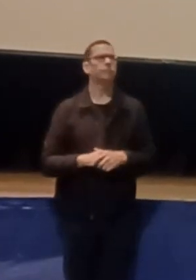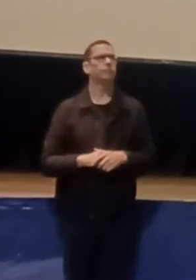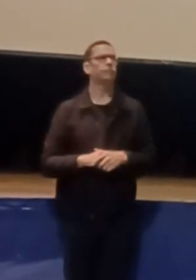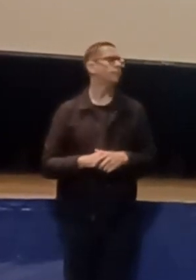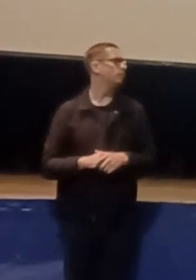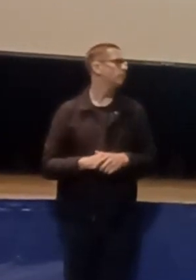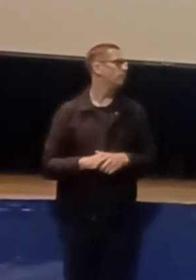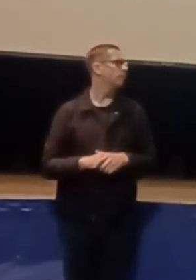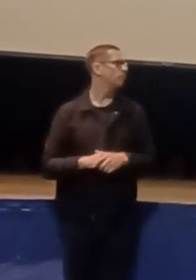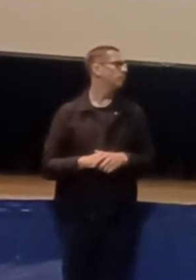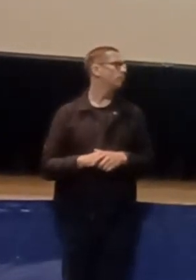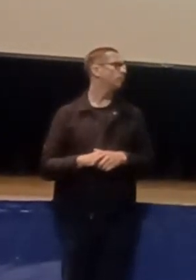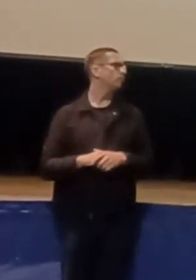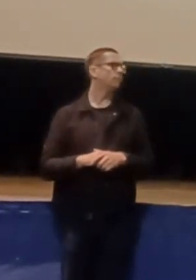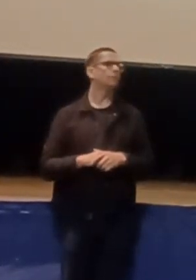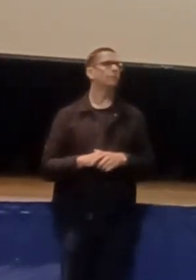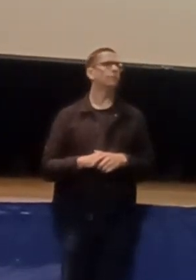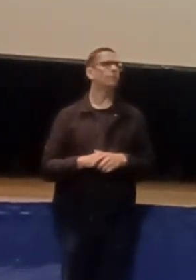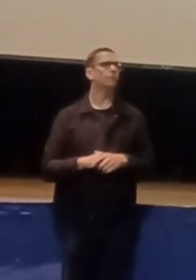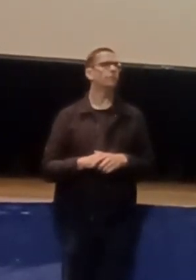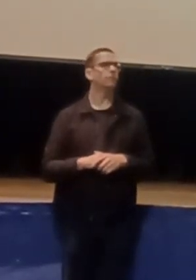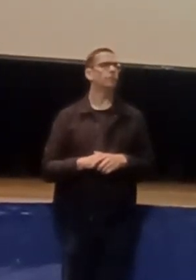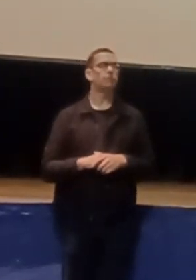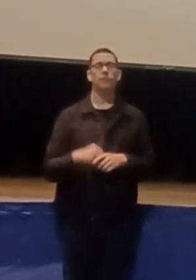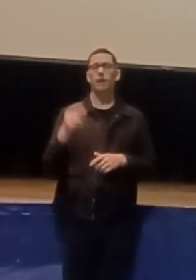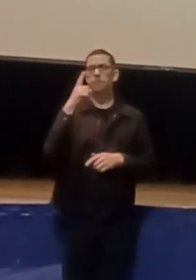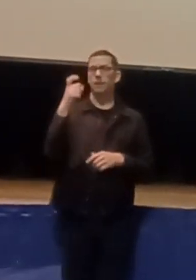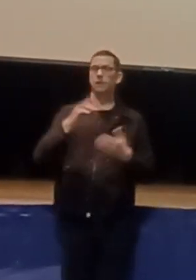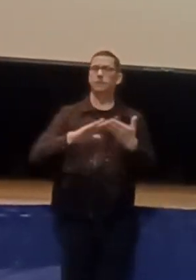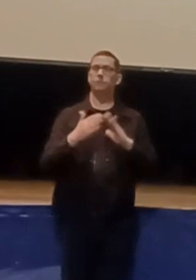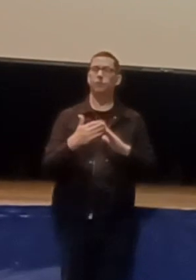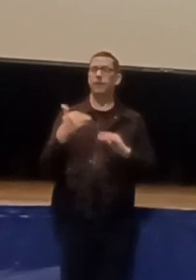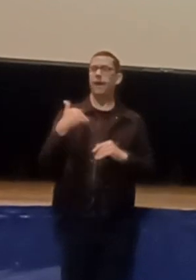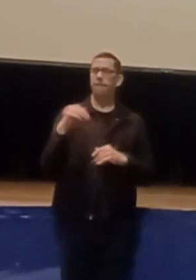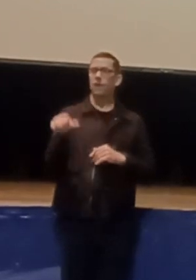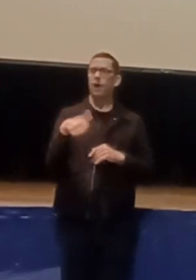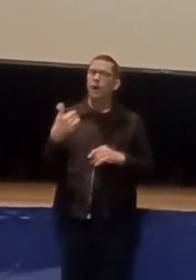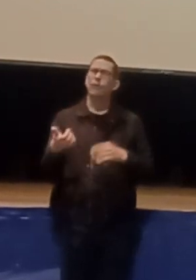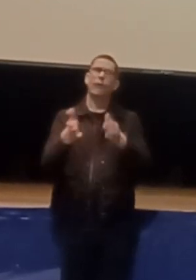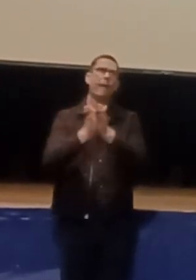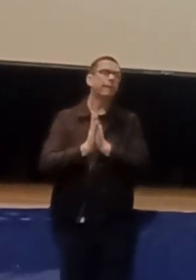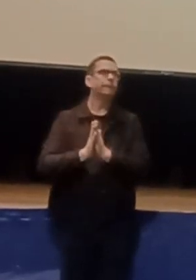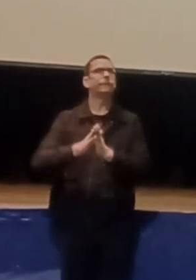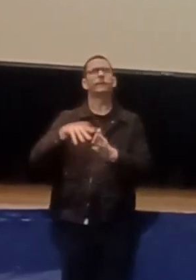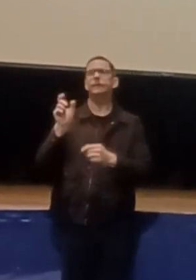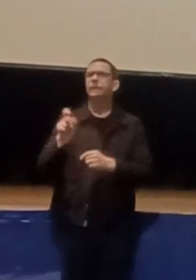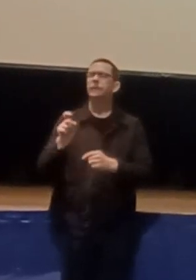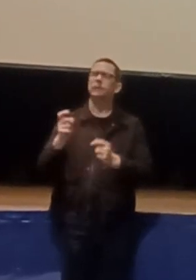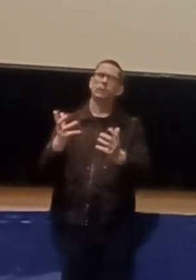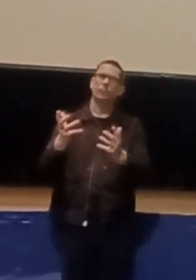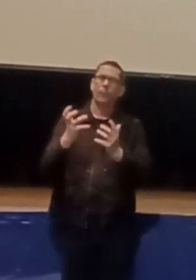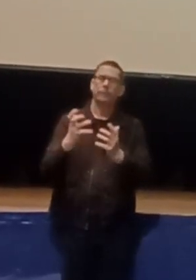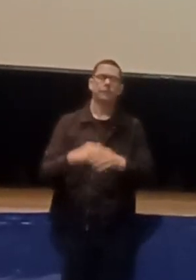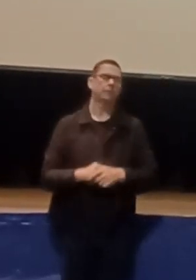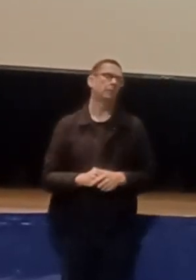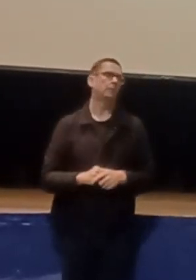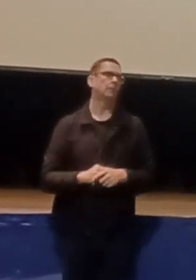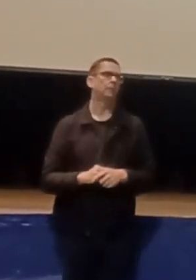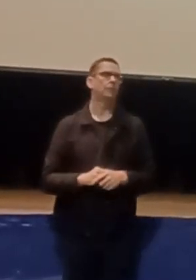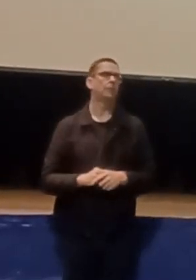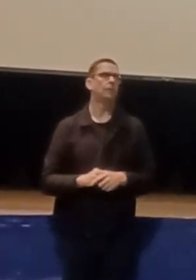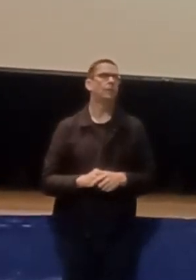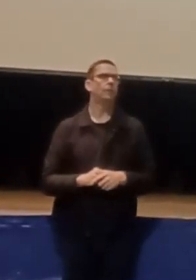Okay? Because we have other asks and needs and wants. And also, first of all,